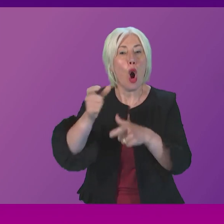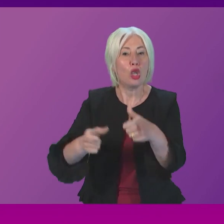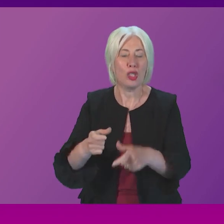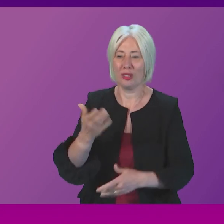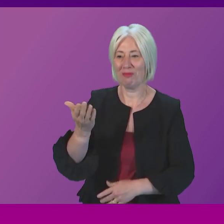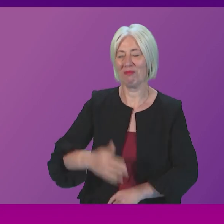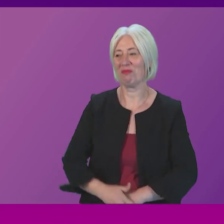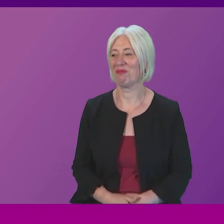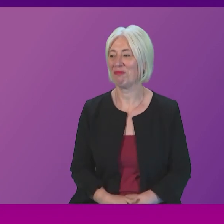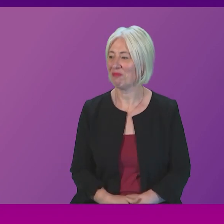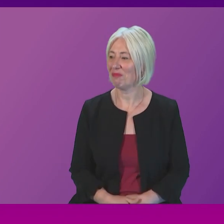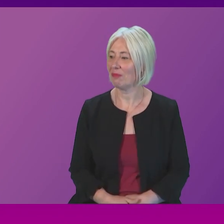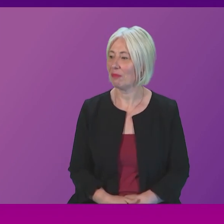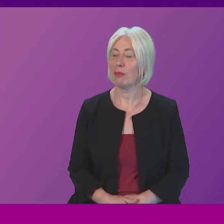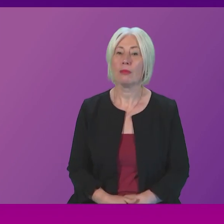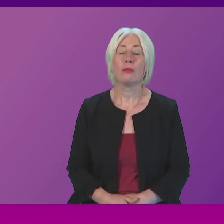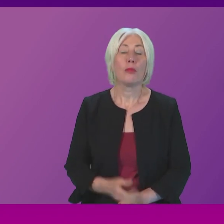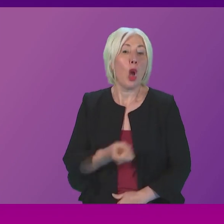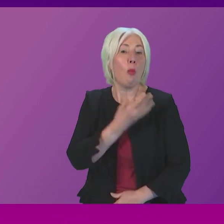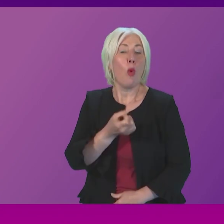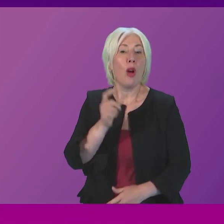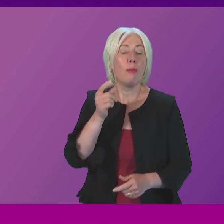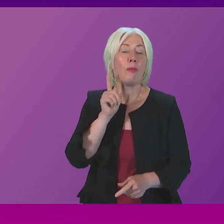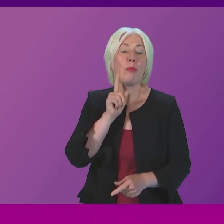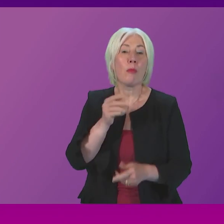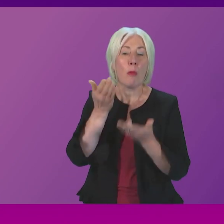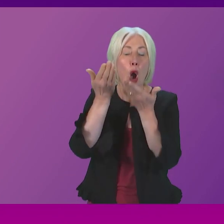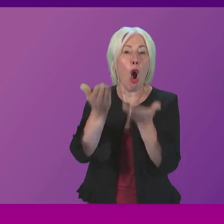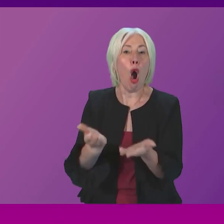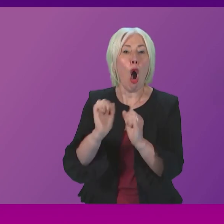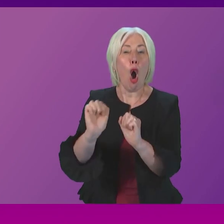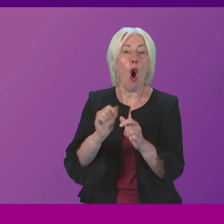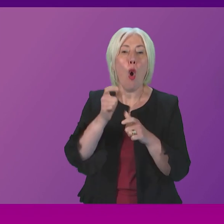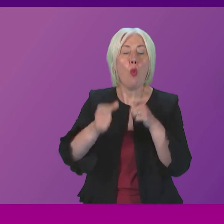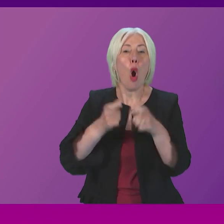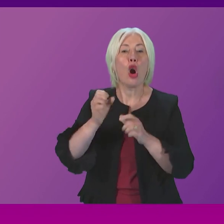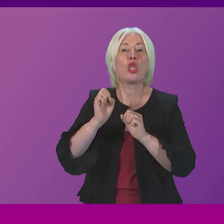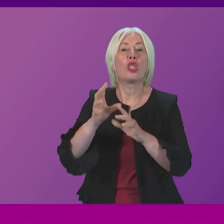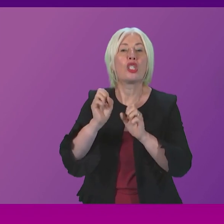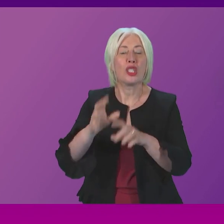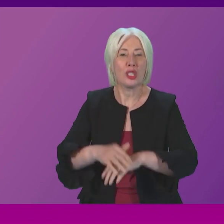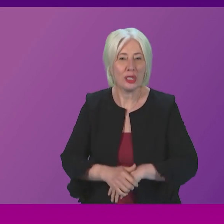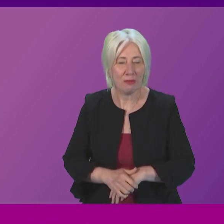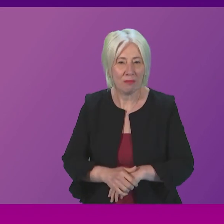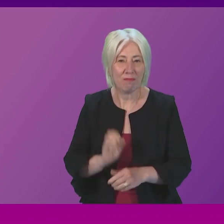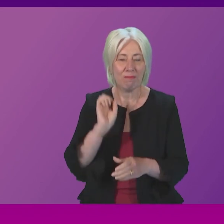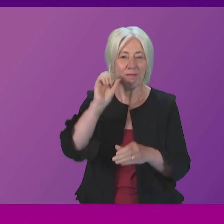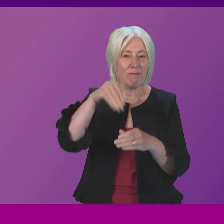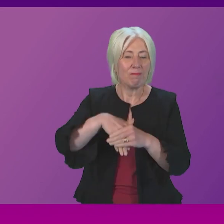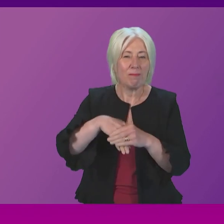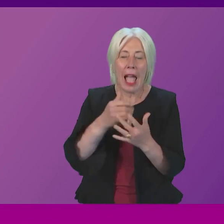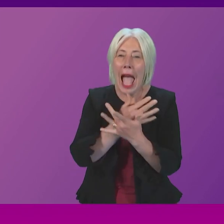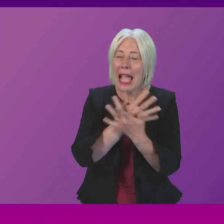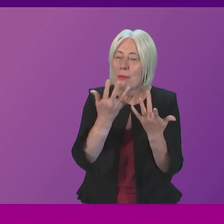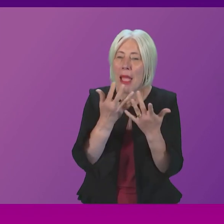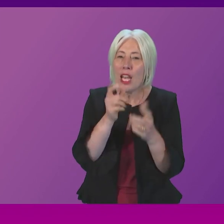Thank you. A poem called Her Words, which incorporates as many words as